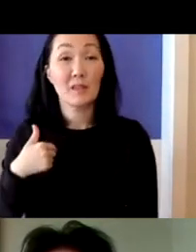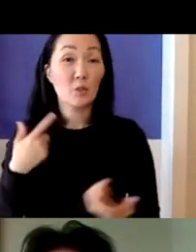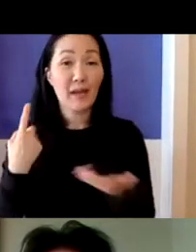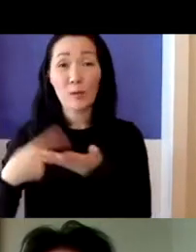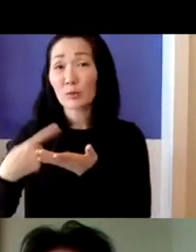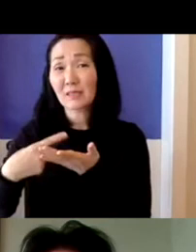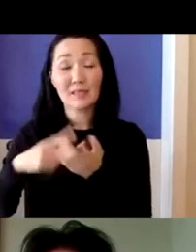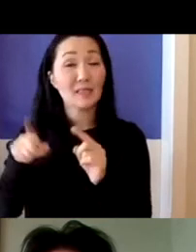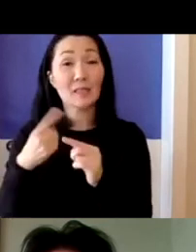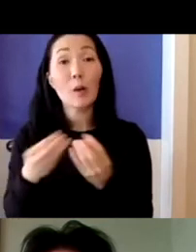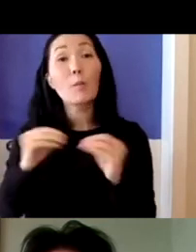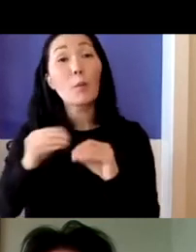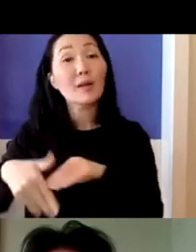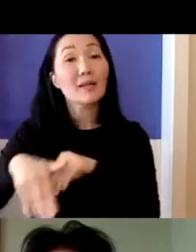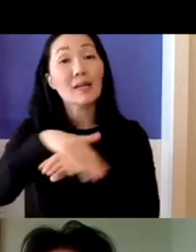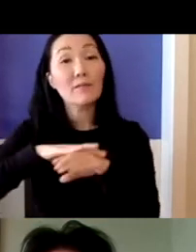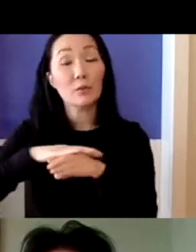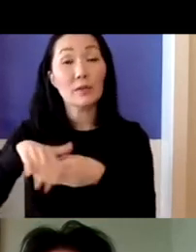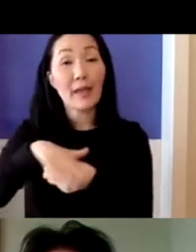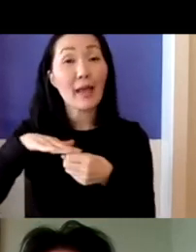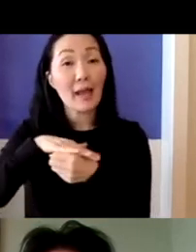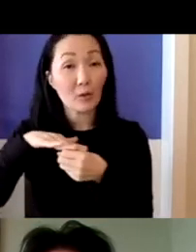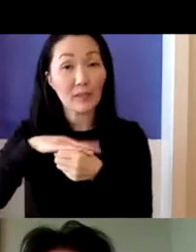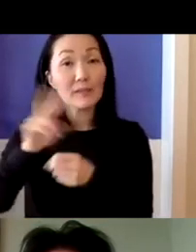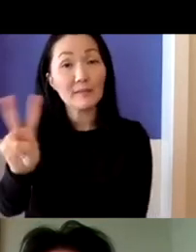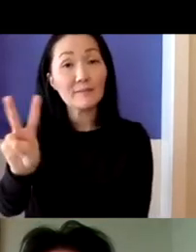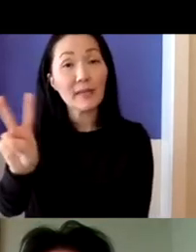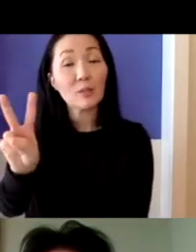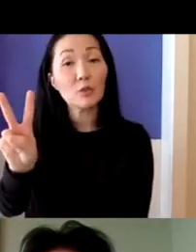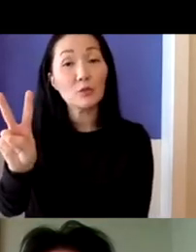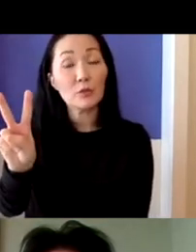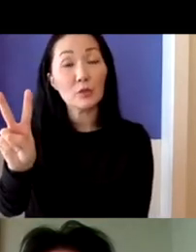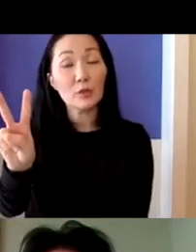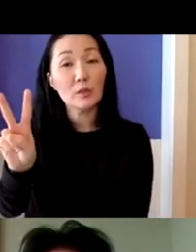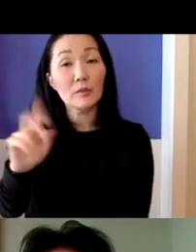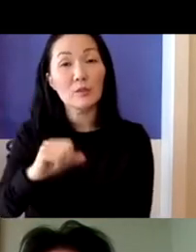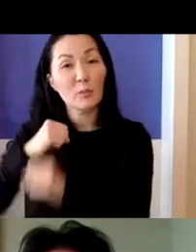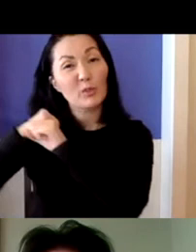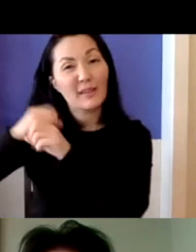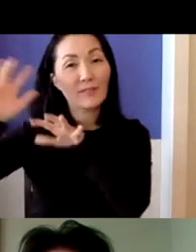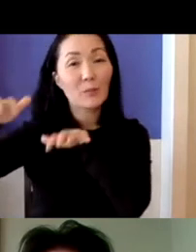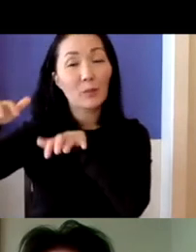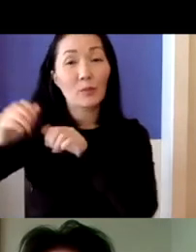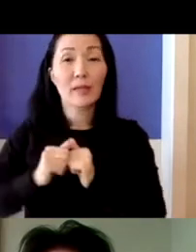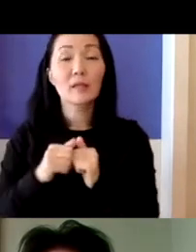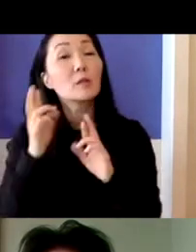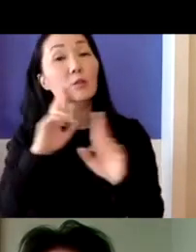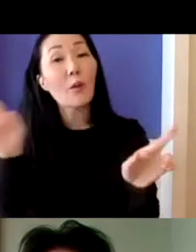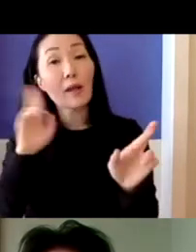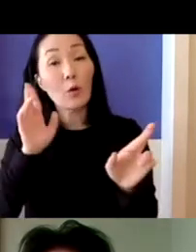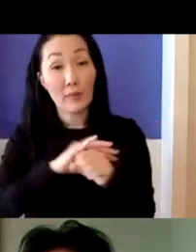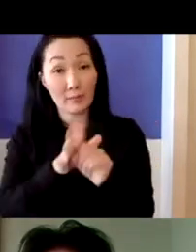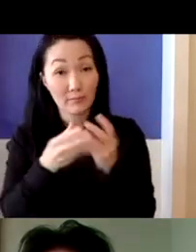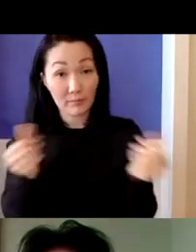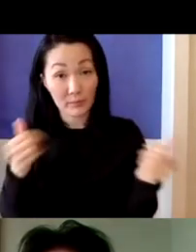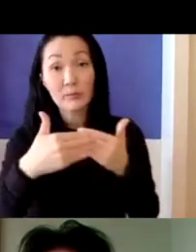parkways. And, you know, it's been difficult, but I think that's going to be what hopefully is changing as in terms of